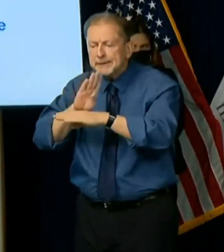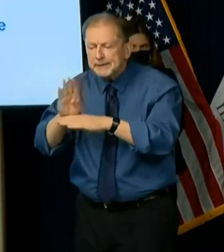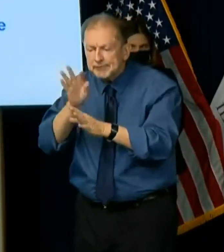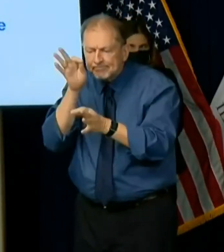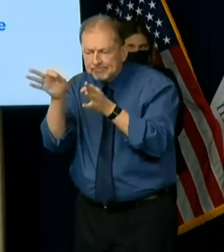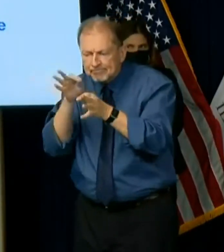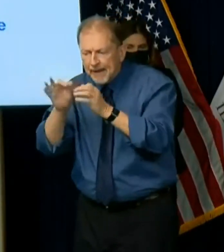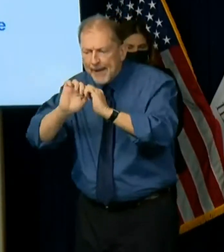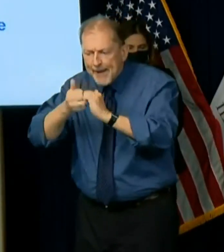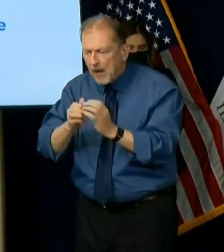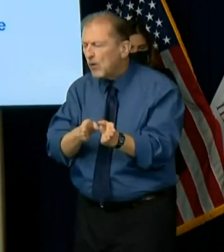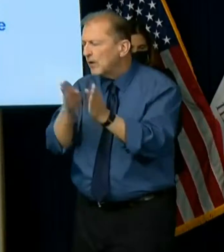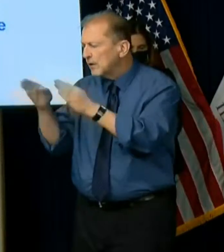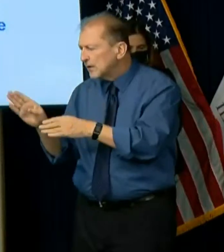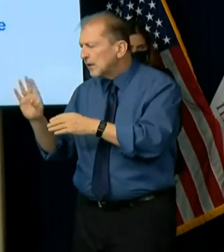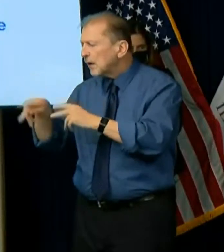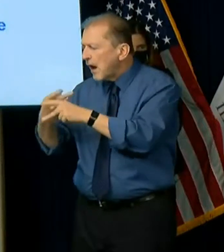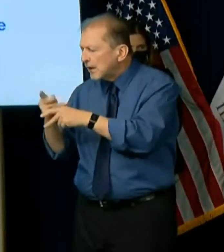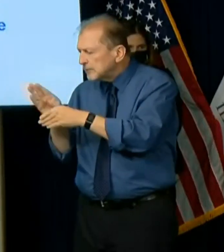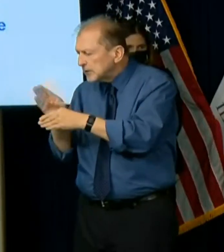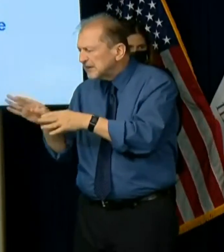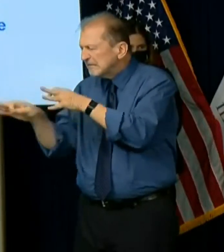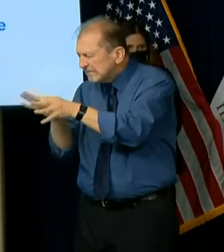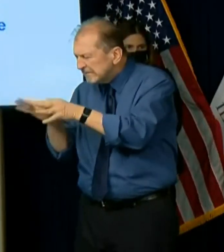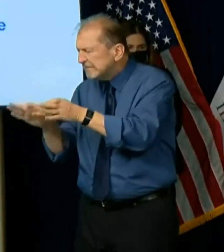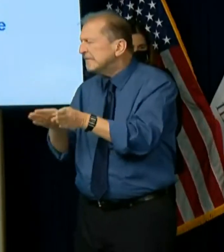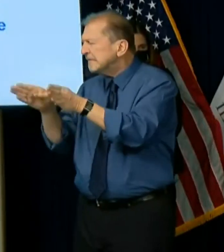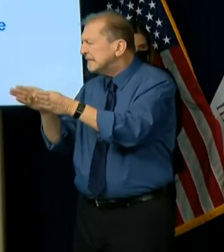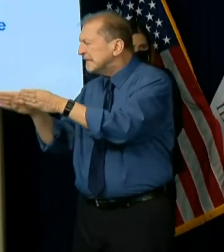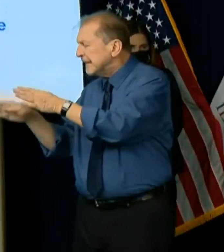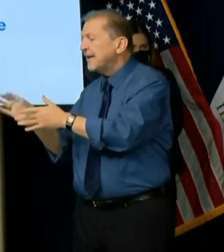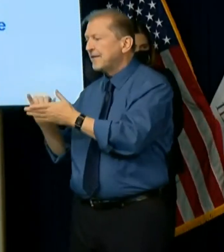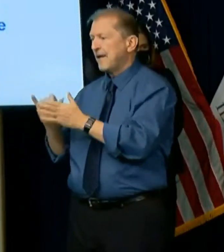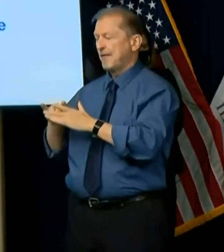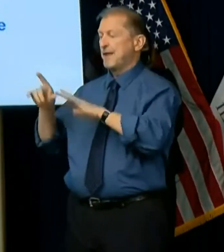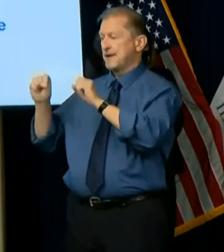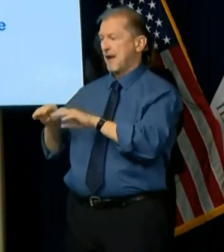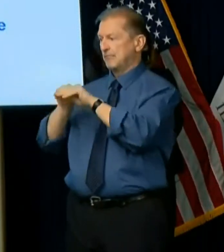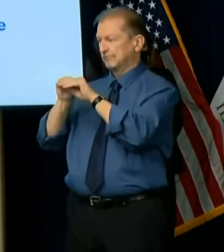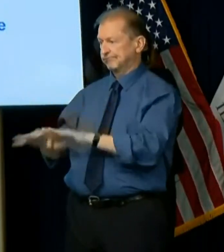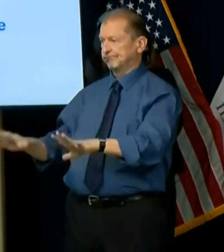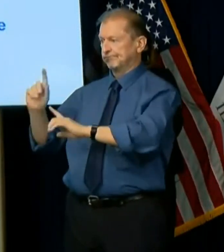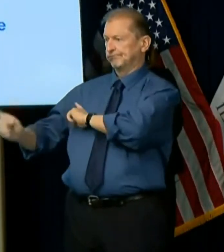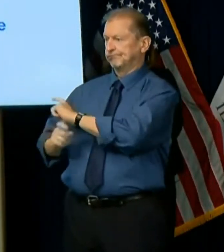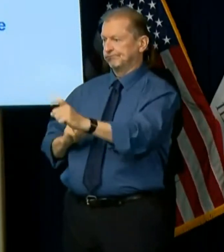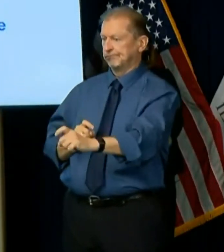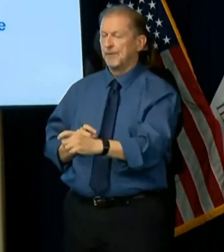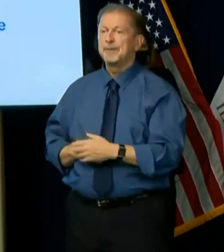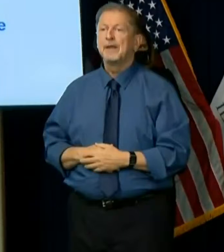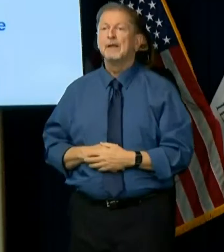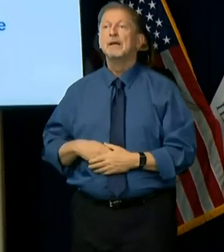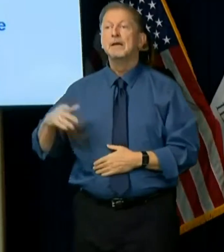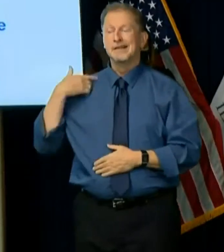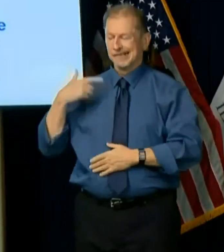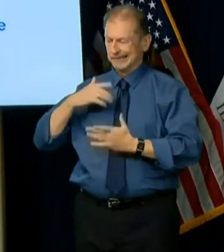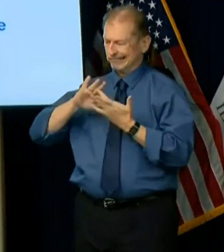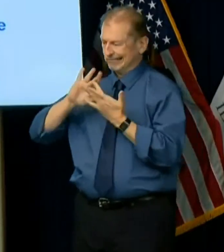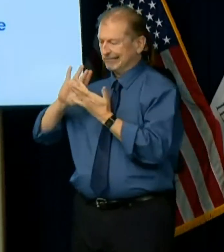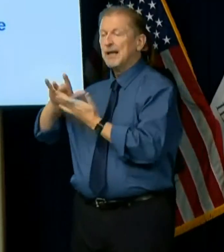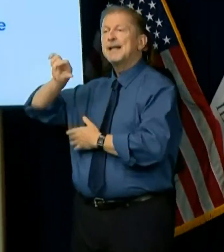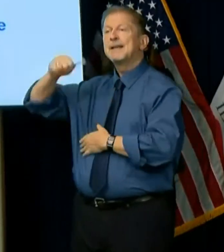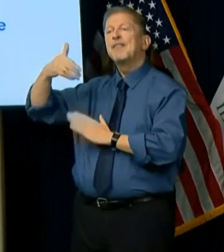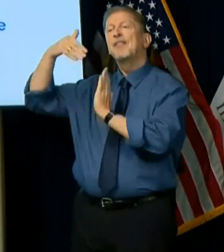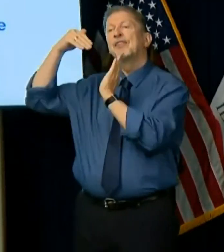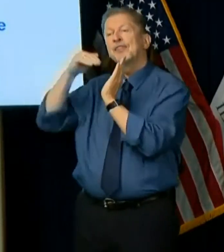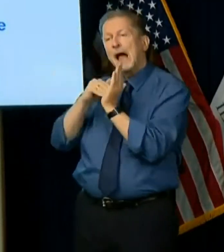how they could access our programs and even PPP. As the Governor mentioned, we've touched 10,000 small businesses through these efforts